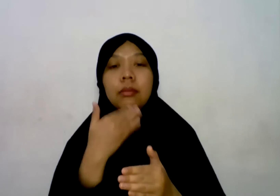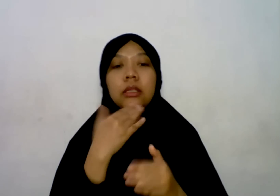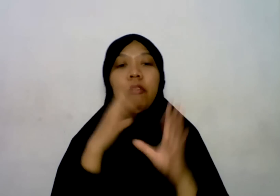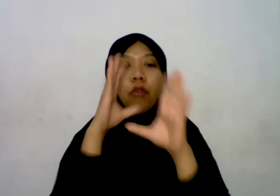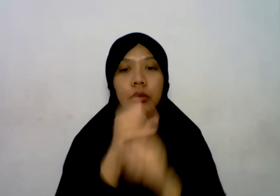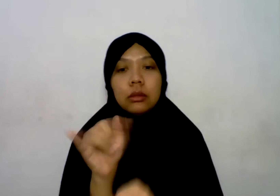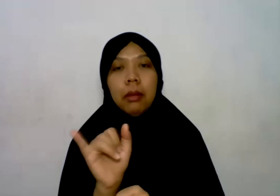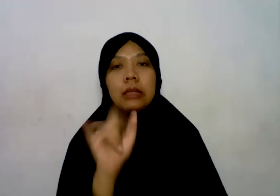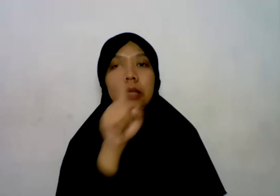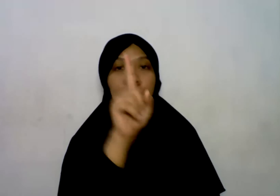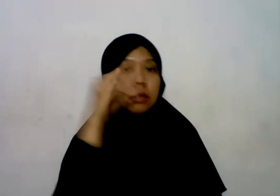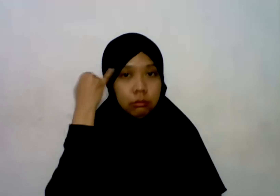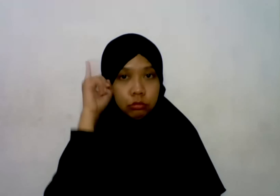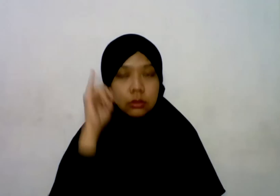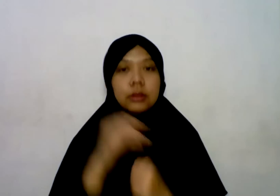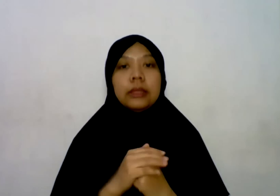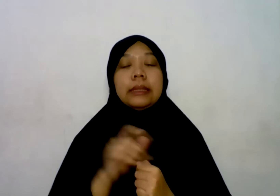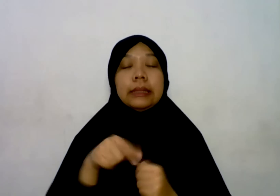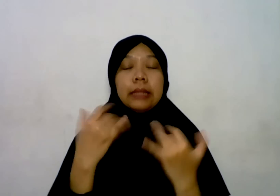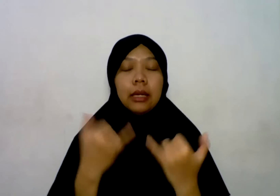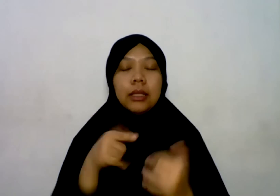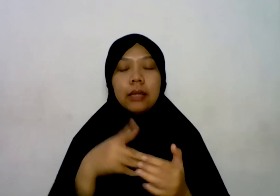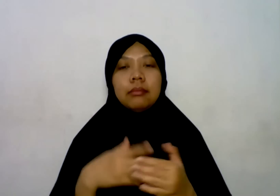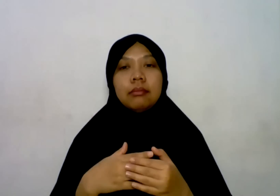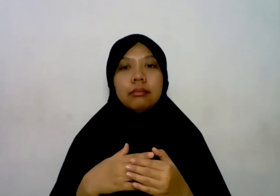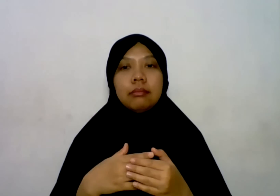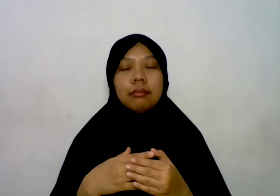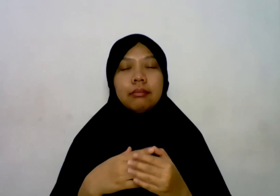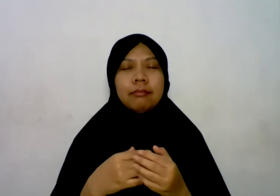So this is the challenge when we try to